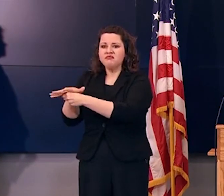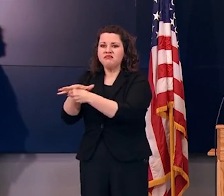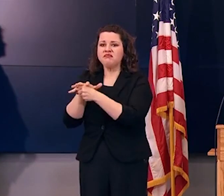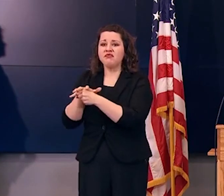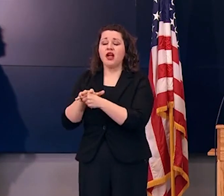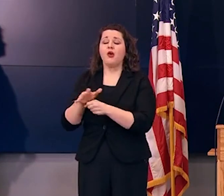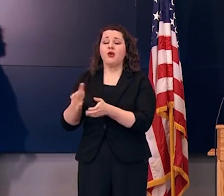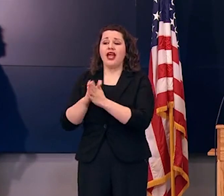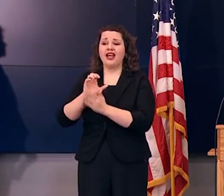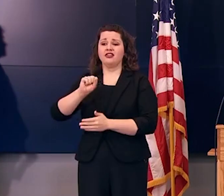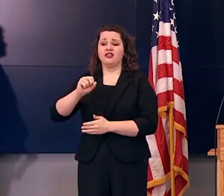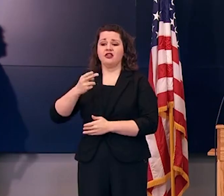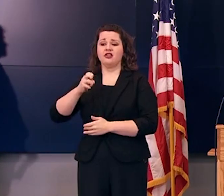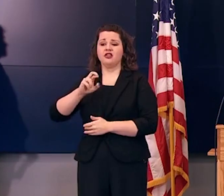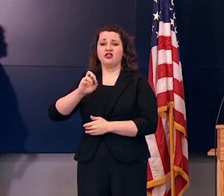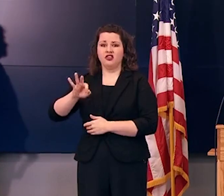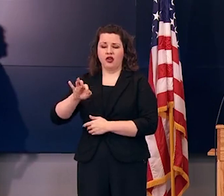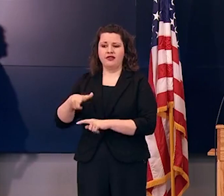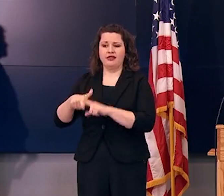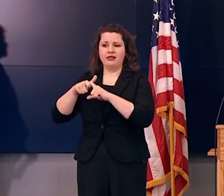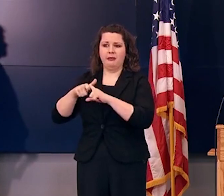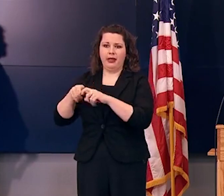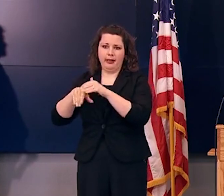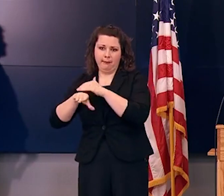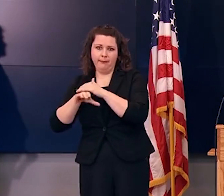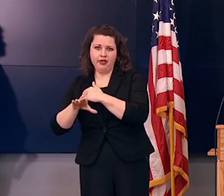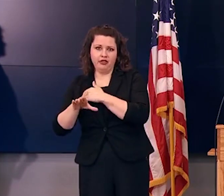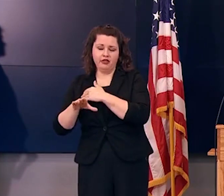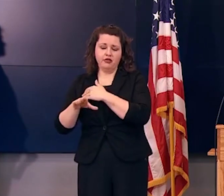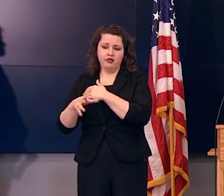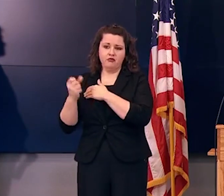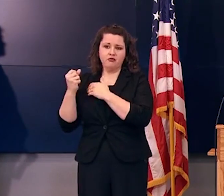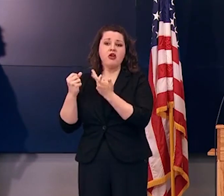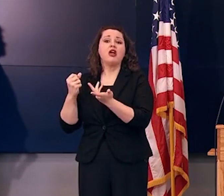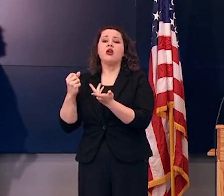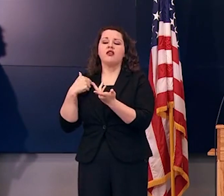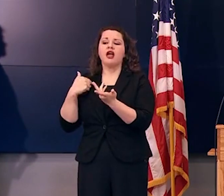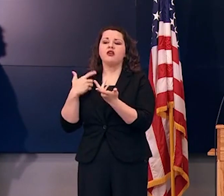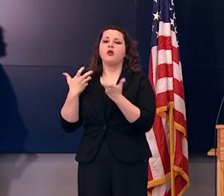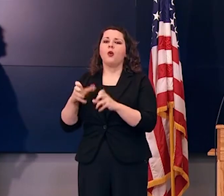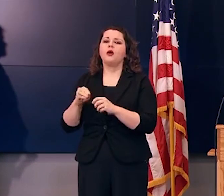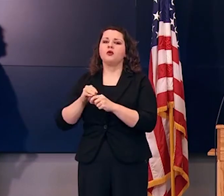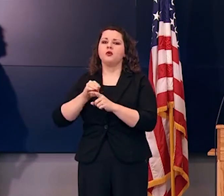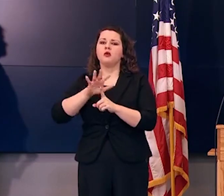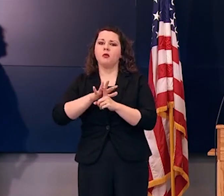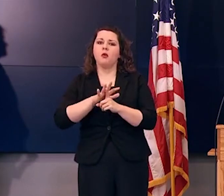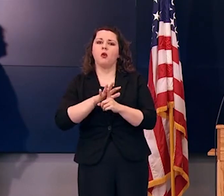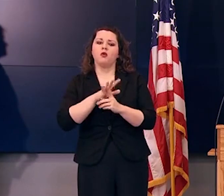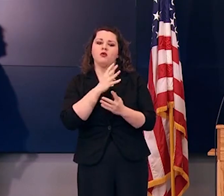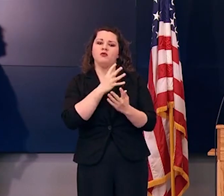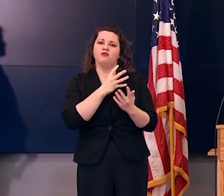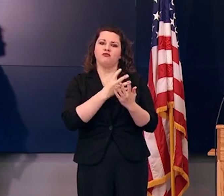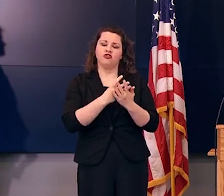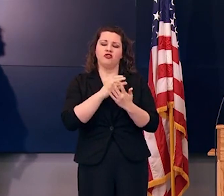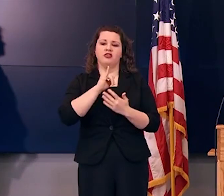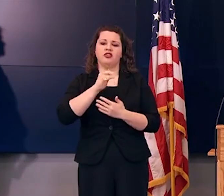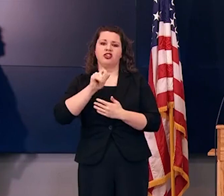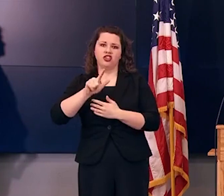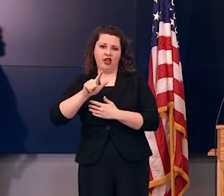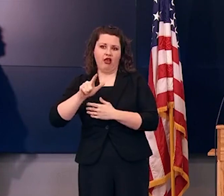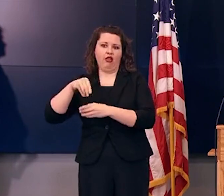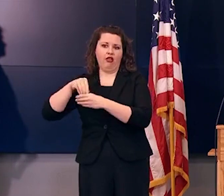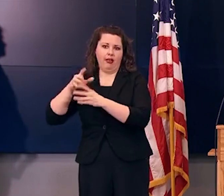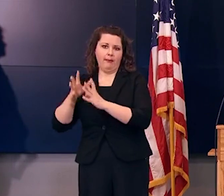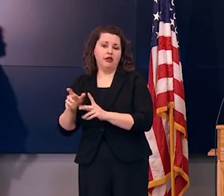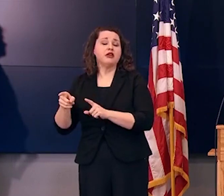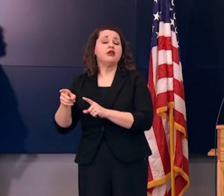suspend admissions and revocations at this time. And this is to prevent the unnecessary exposure to jail inmates and reduce the likelihood of another